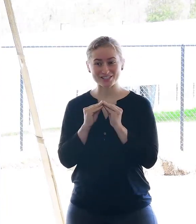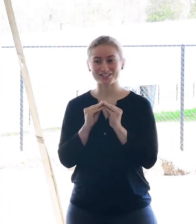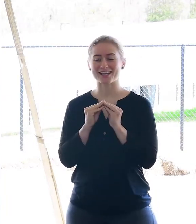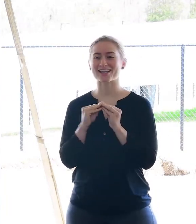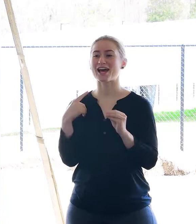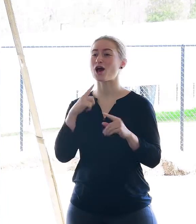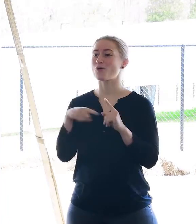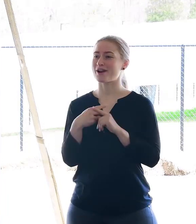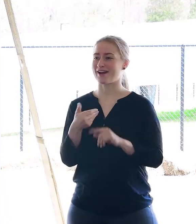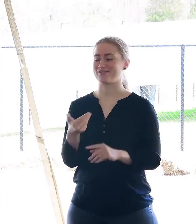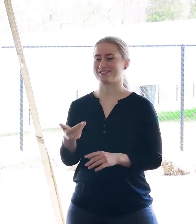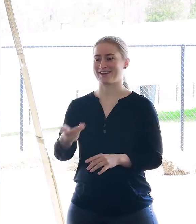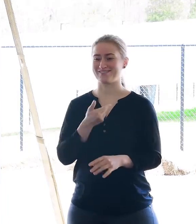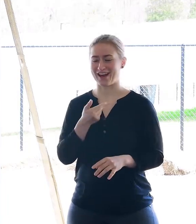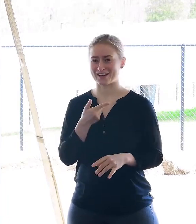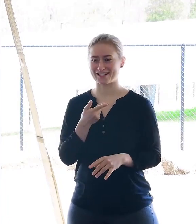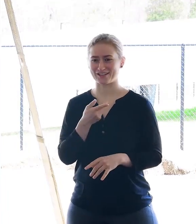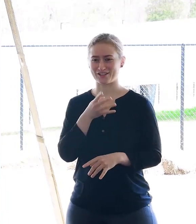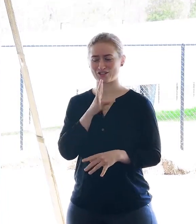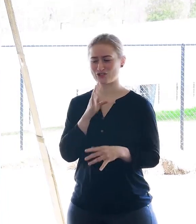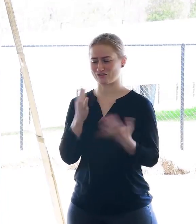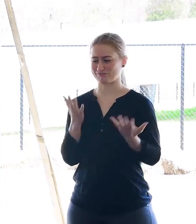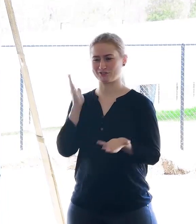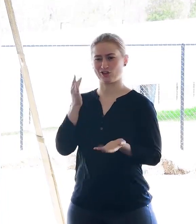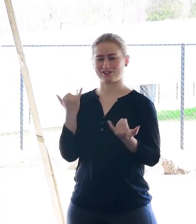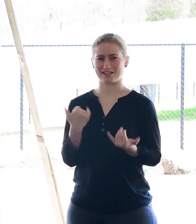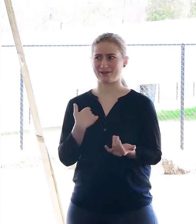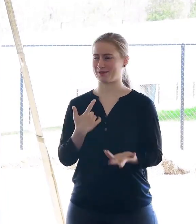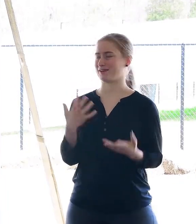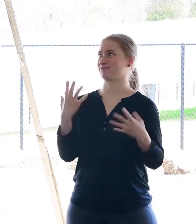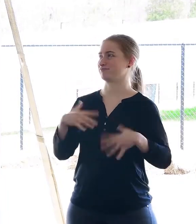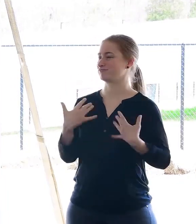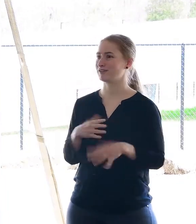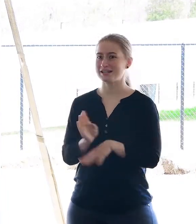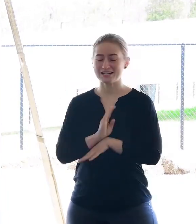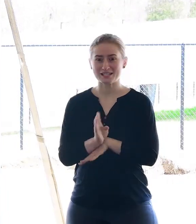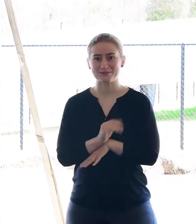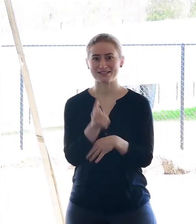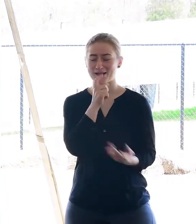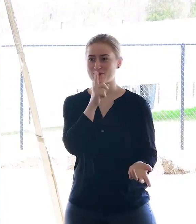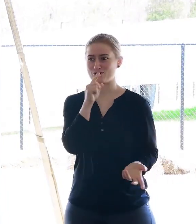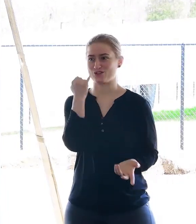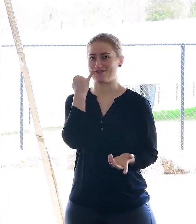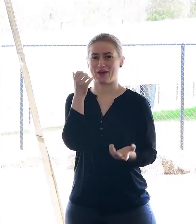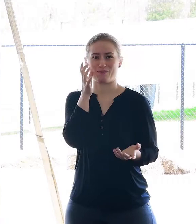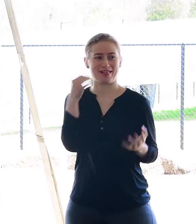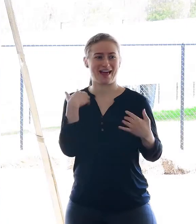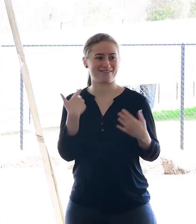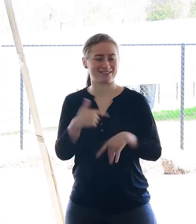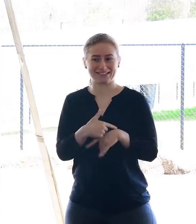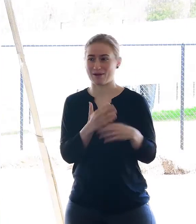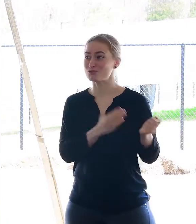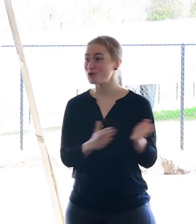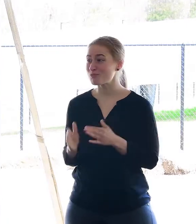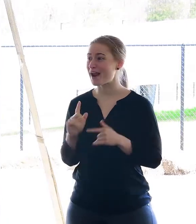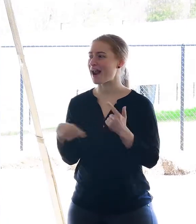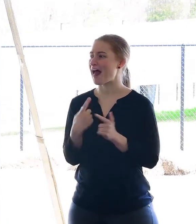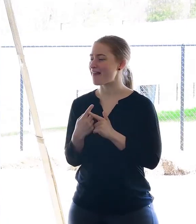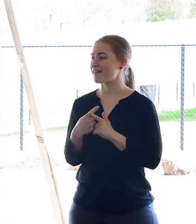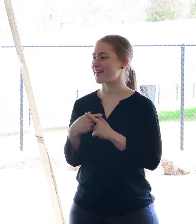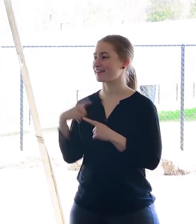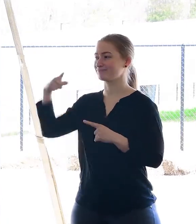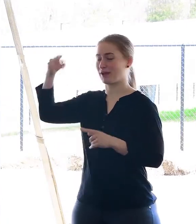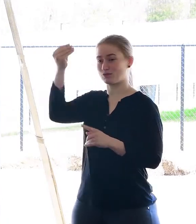When I was invited to talk here today, I was like, it's been a busy session. I'm not sure that I'm gonna have a lot of time to prepare. And then I was told,